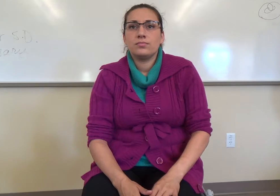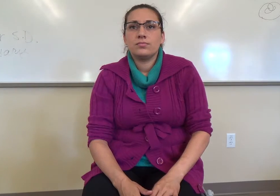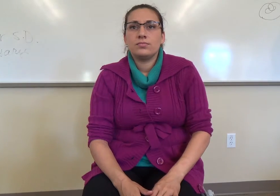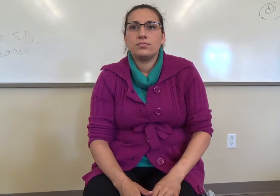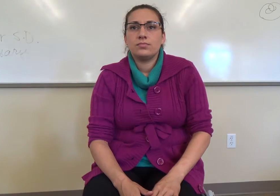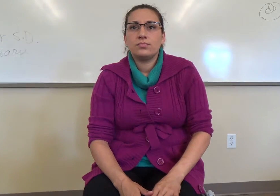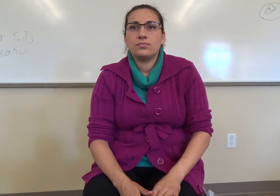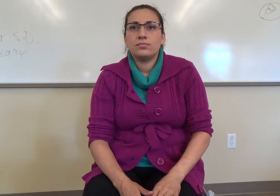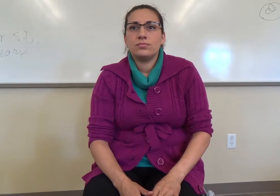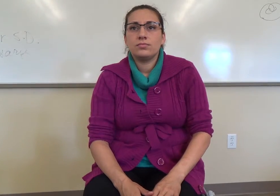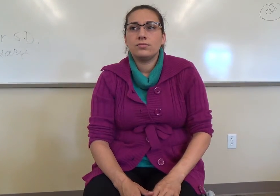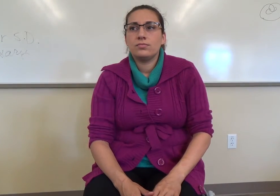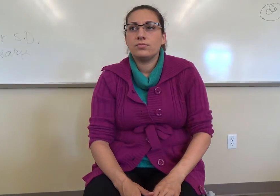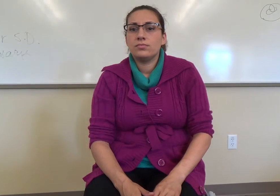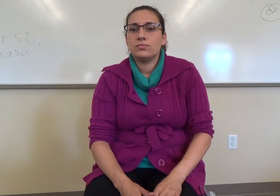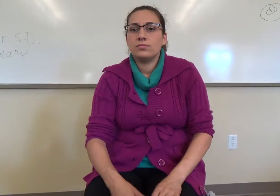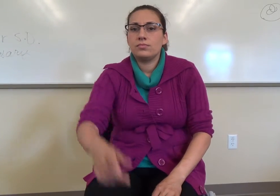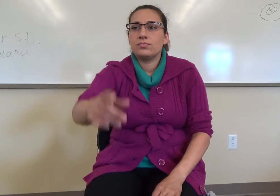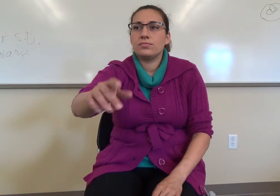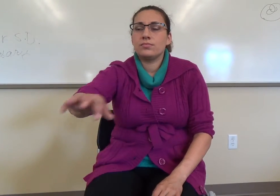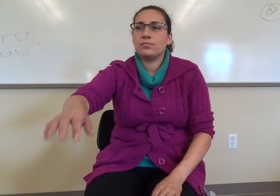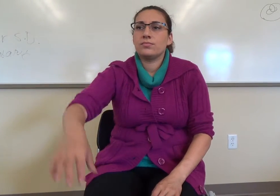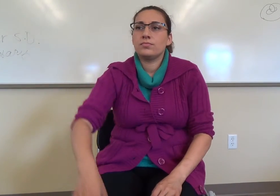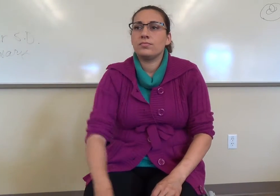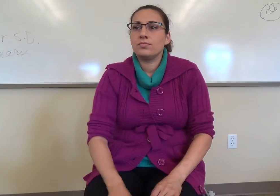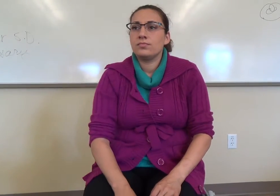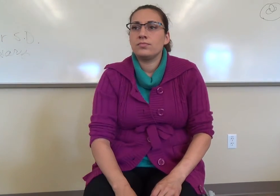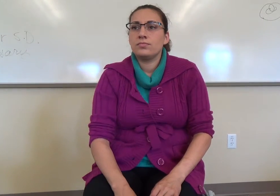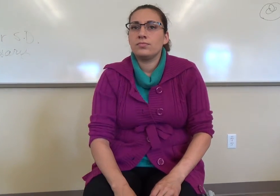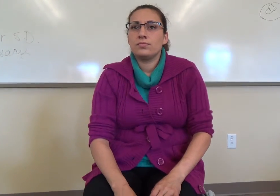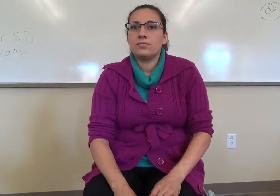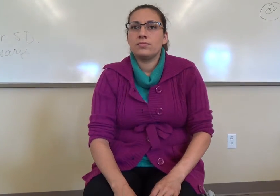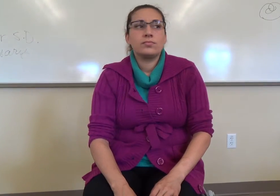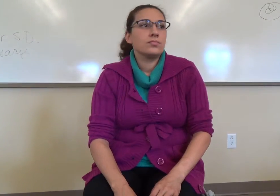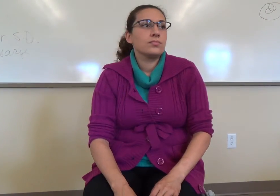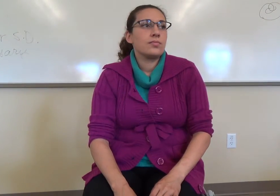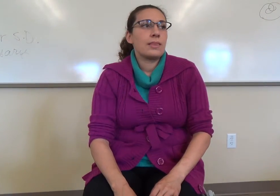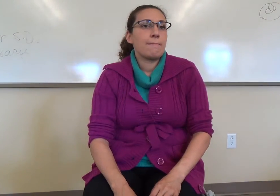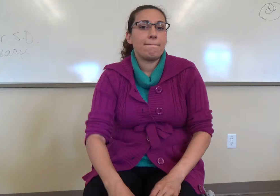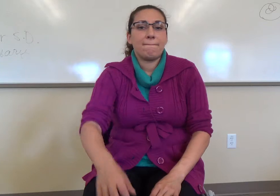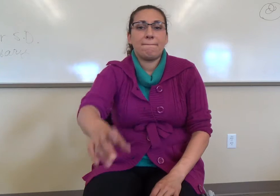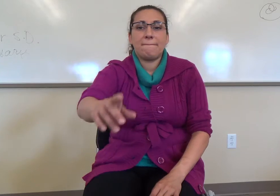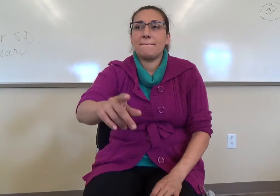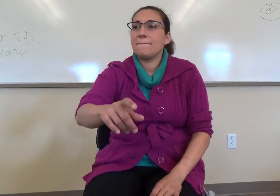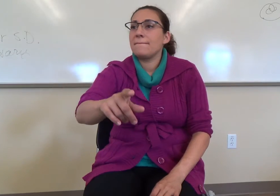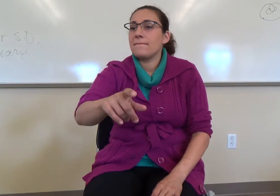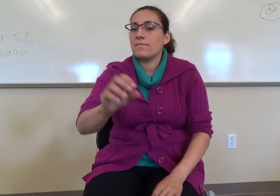Okay. Yes, oh good. Okay, we'll have 6. All right, oh good.